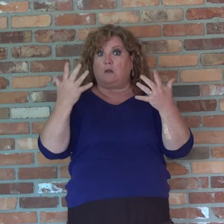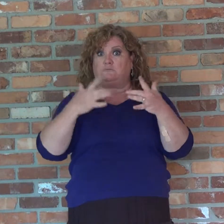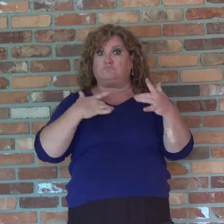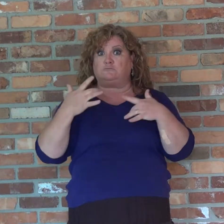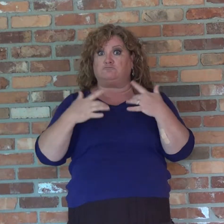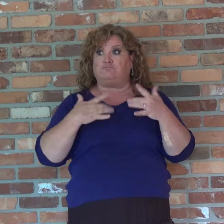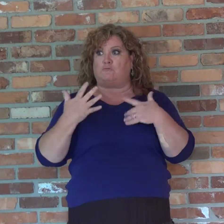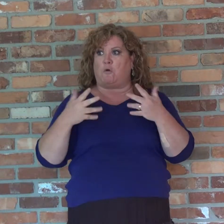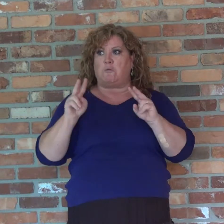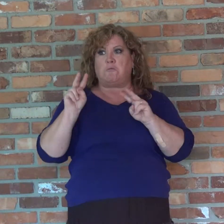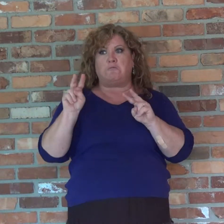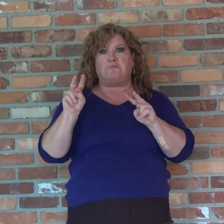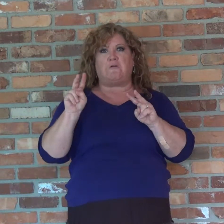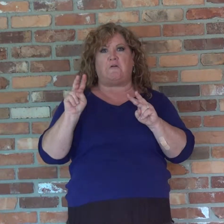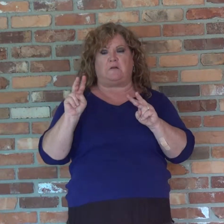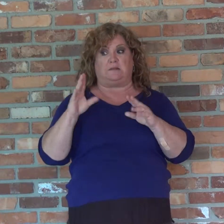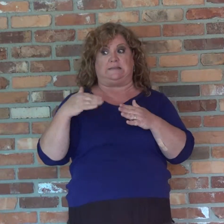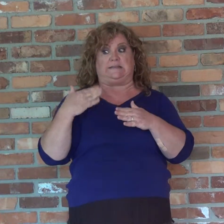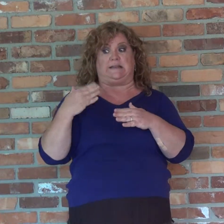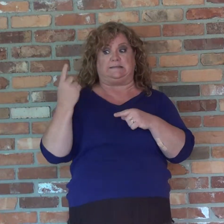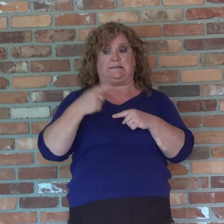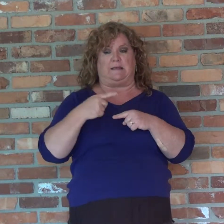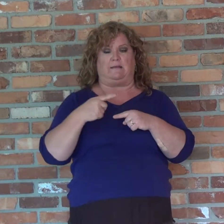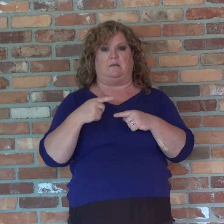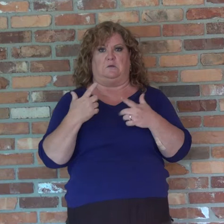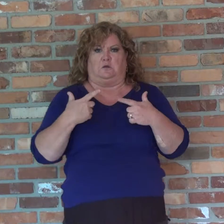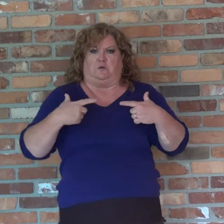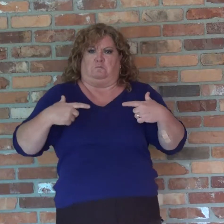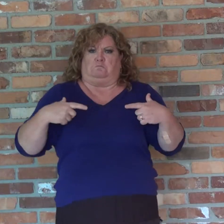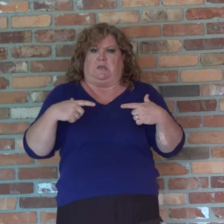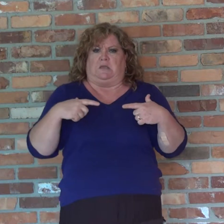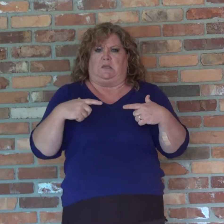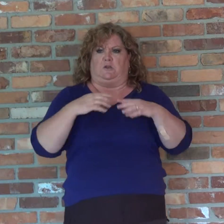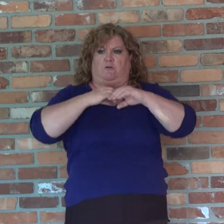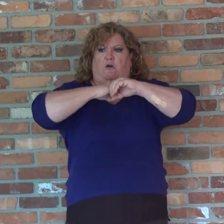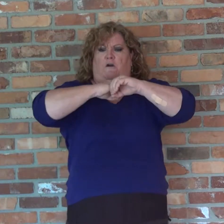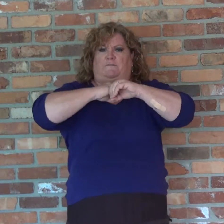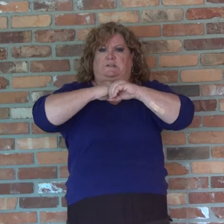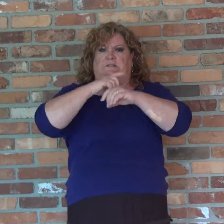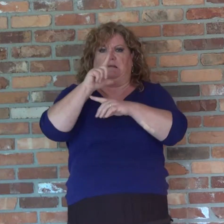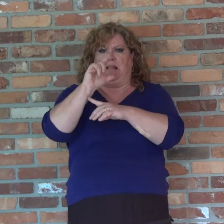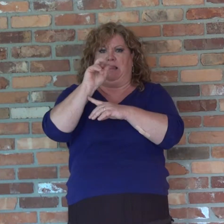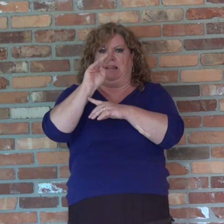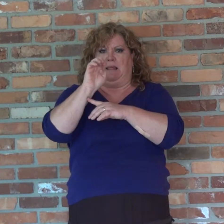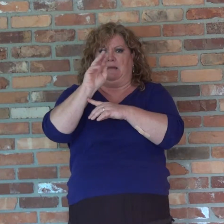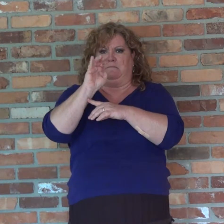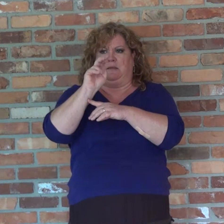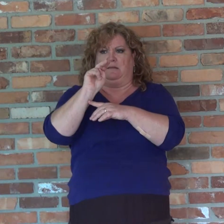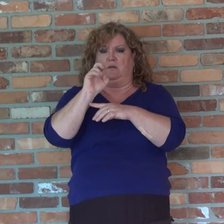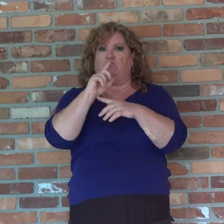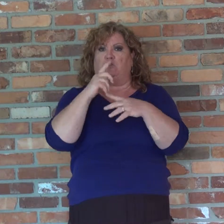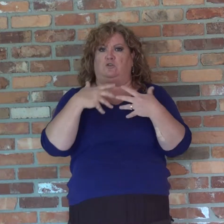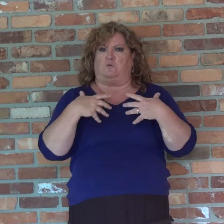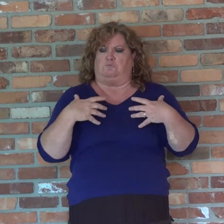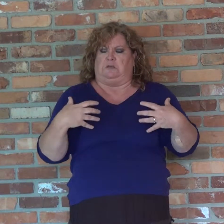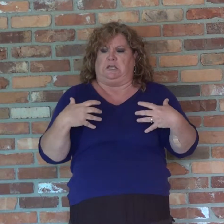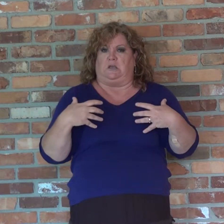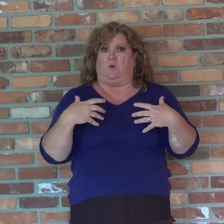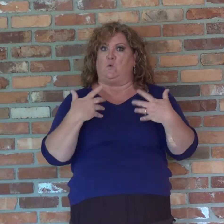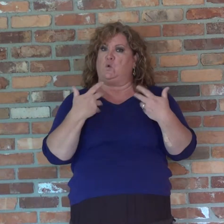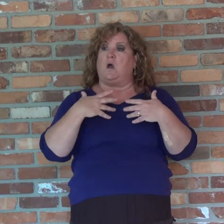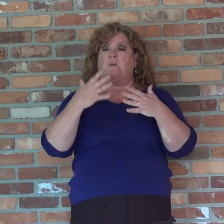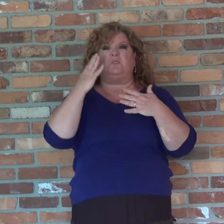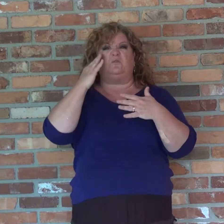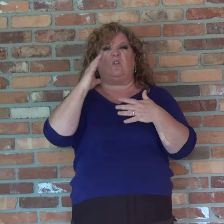of excitement. Well, the next day as we were hiking, a couple of the big offensive linemen were struggling. The altitude was tough, and they were carrying a lot more